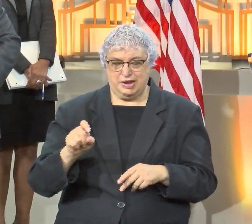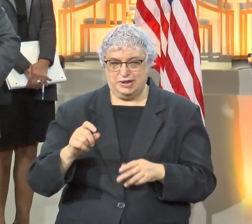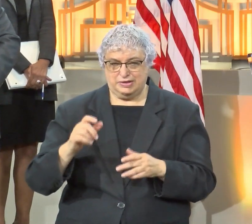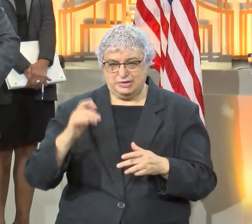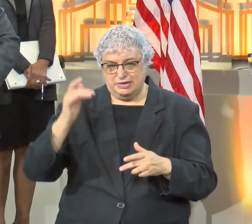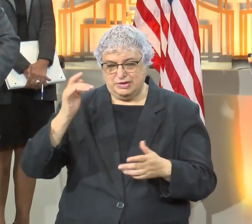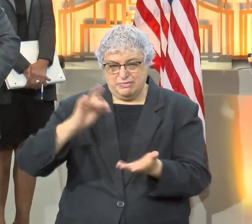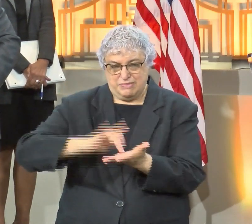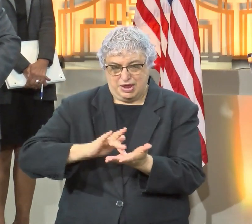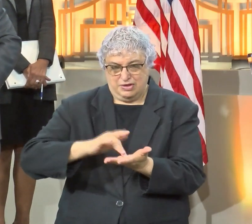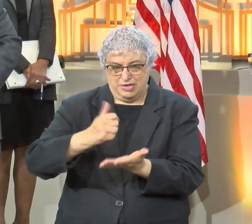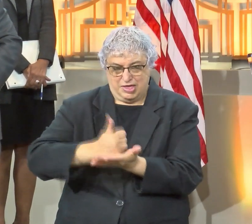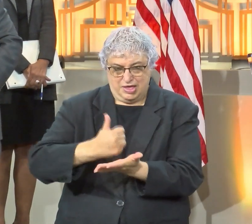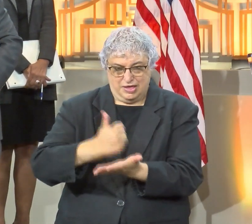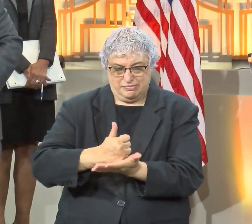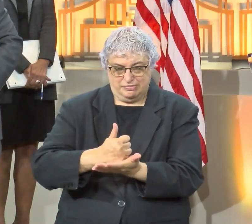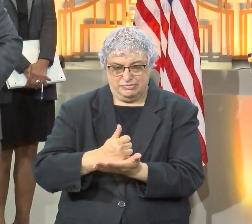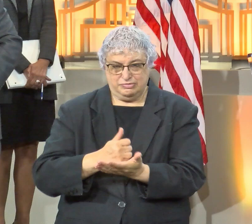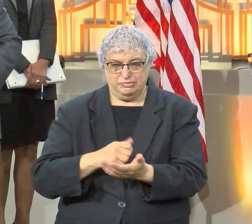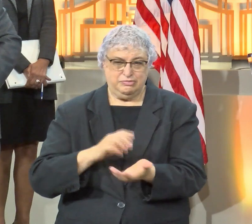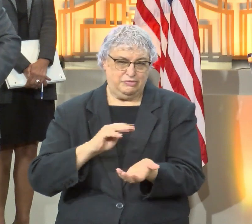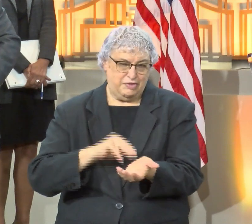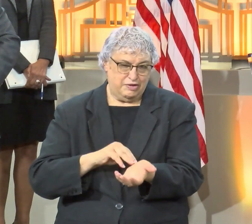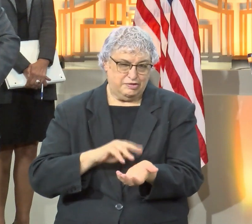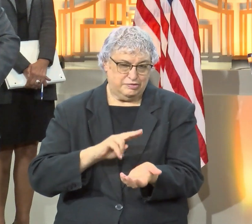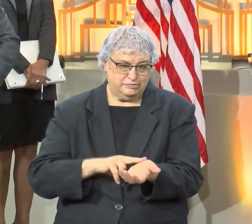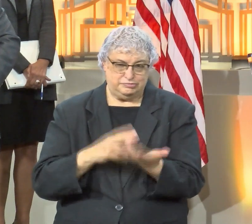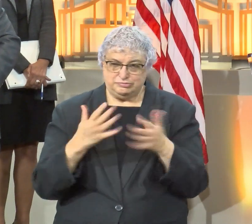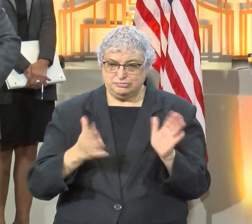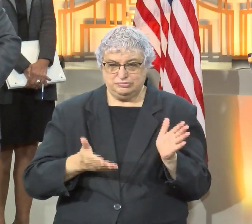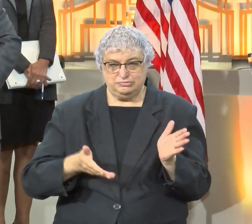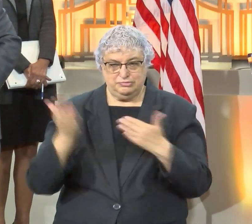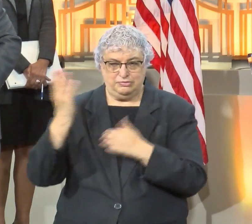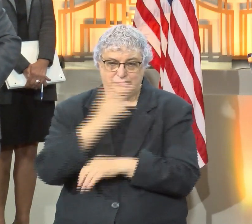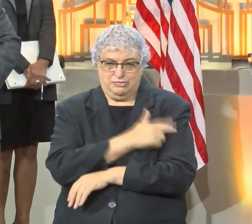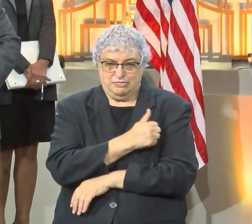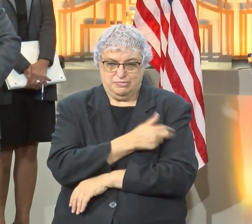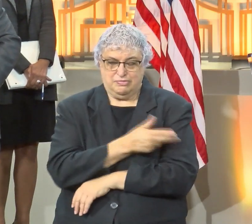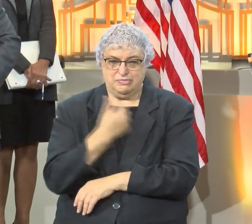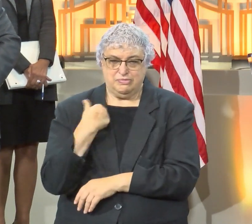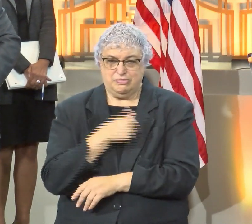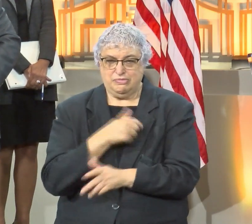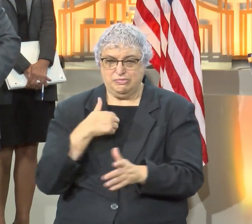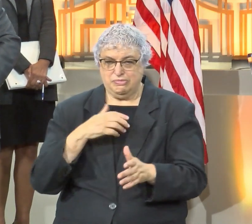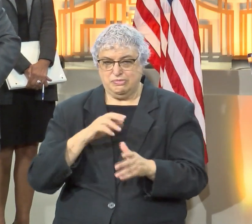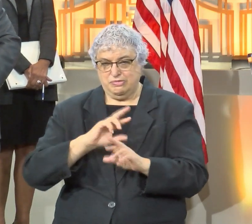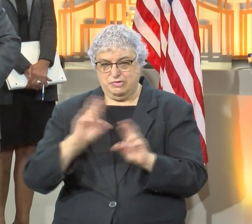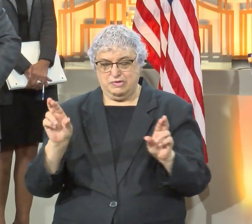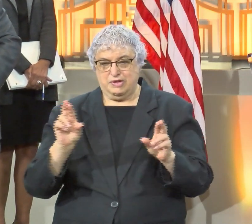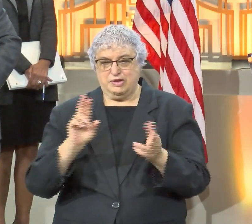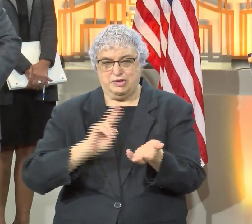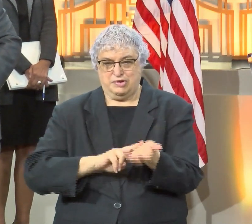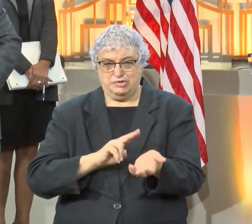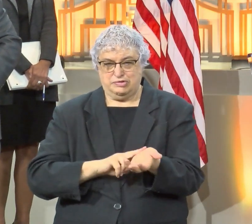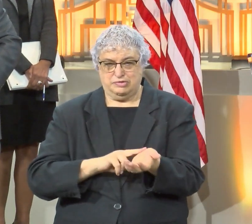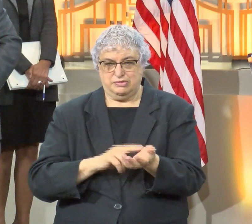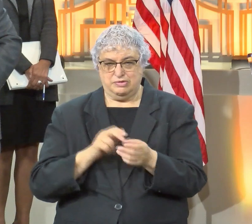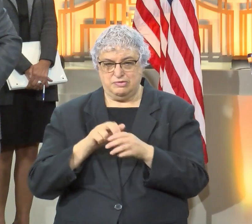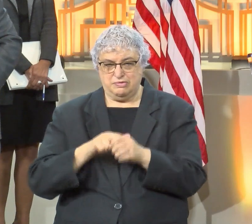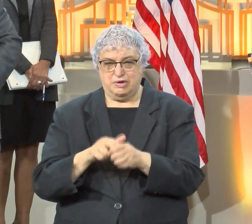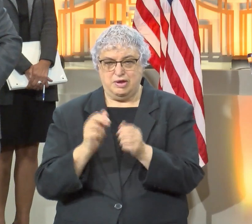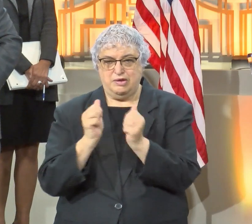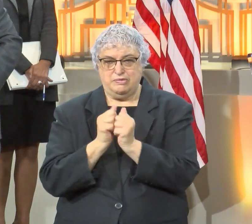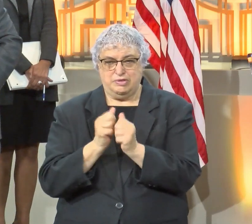medical assistance and for whatever reason does not want to go to the hospital, we have a team of forensic nurses that ride with